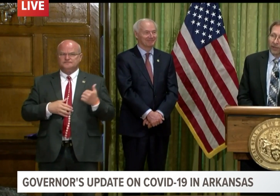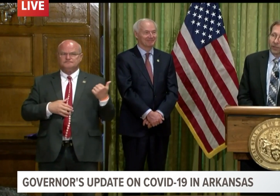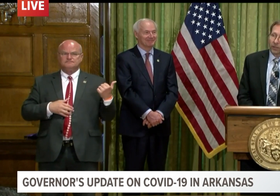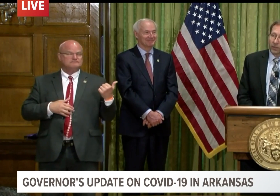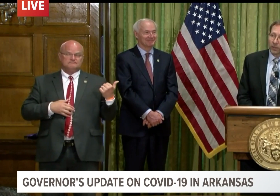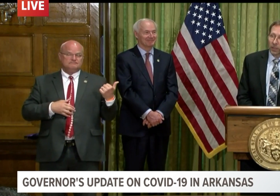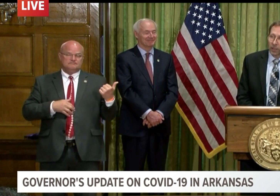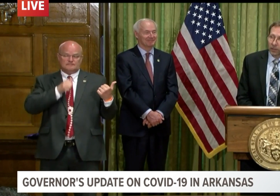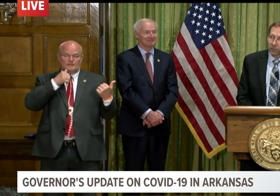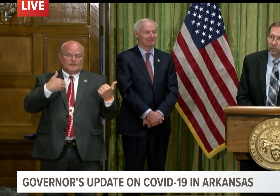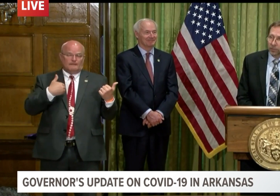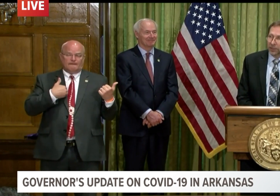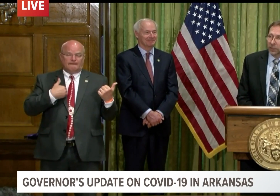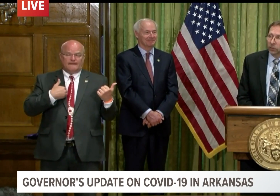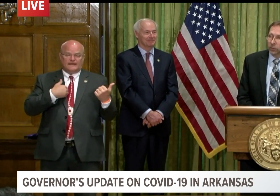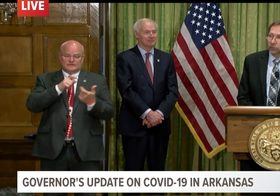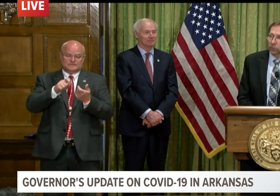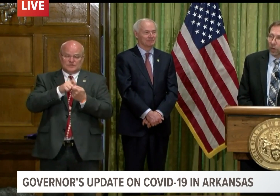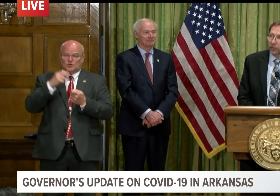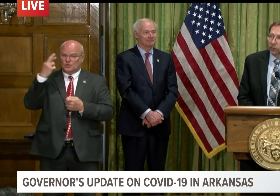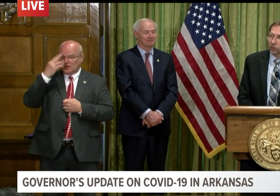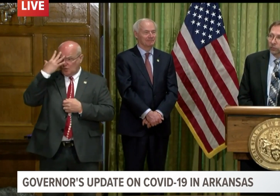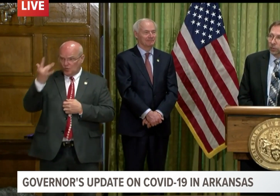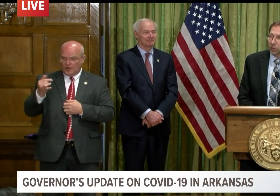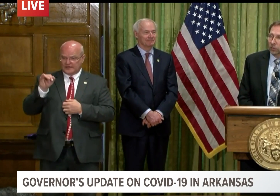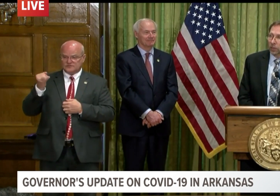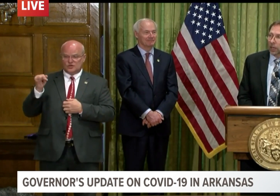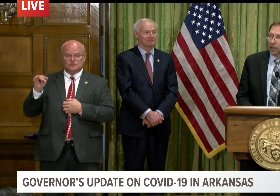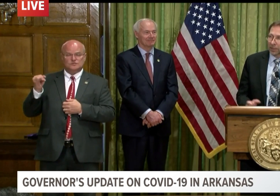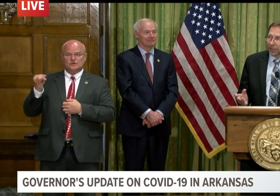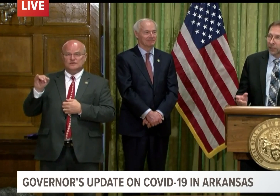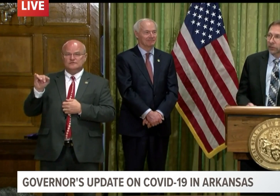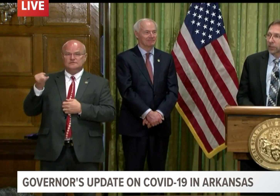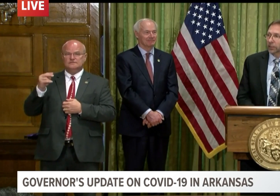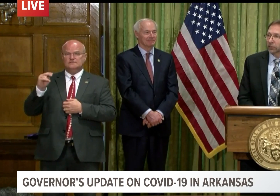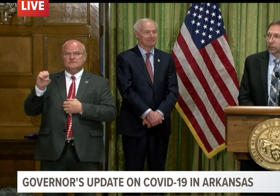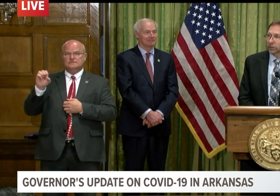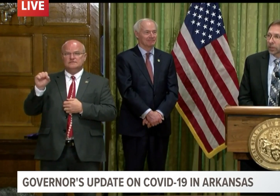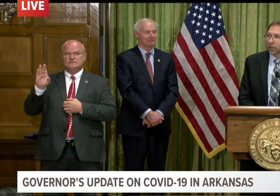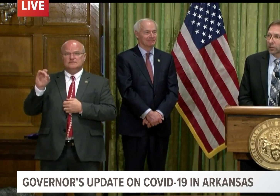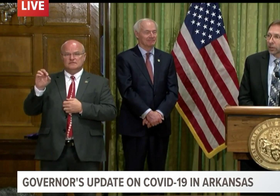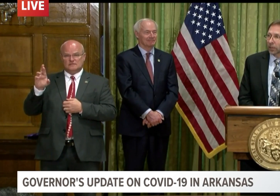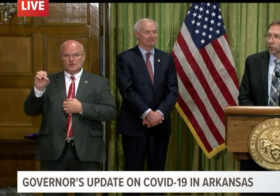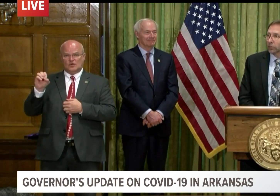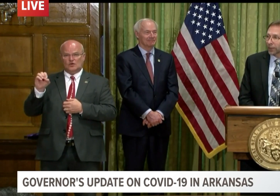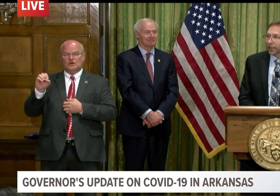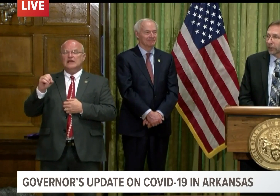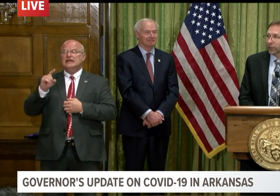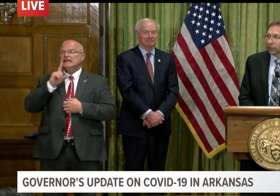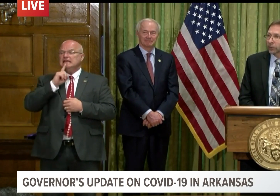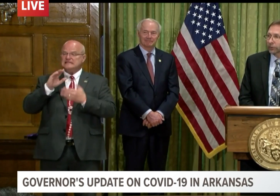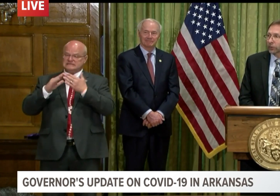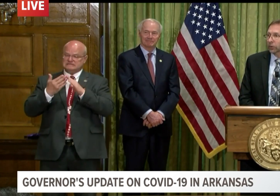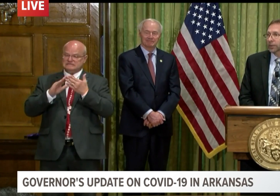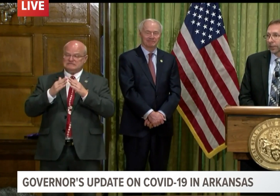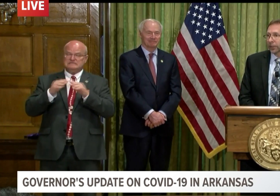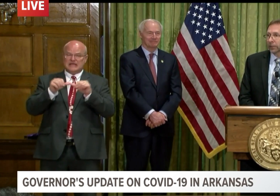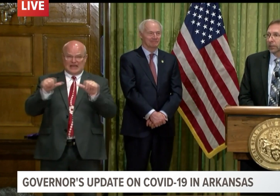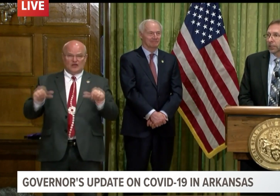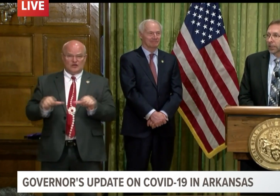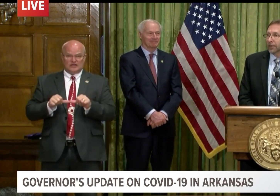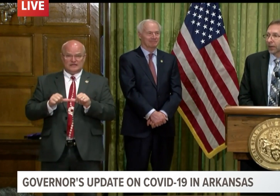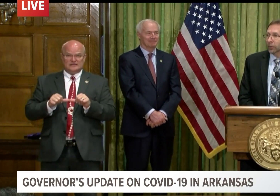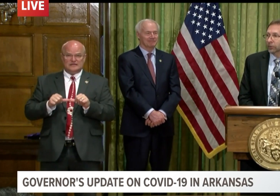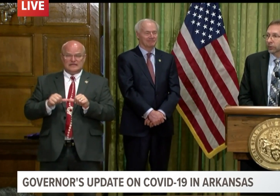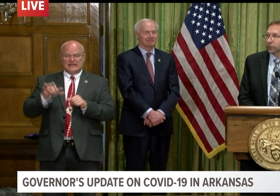I don't have a particular reason why Jonesboro. I mean, it is an urban area, relatively urban